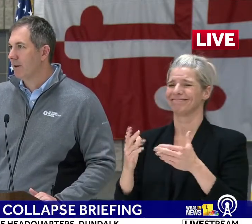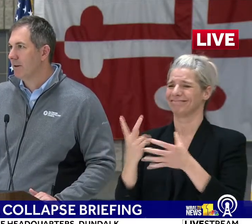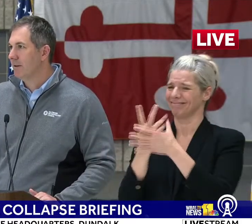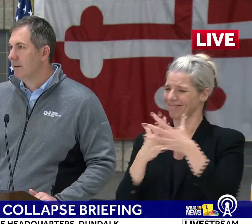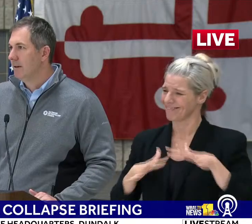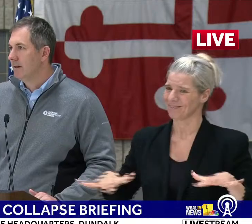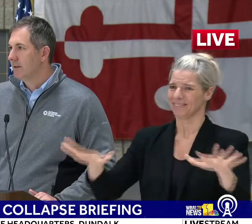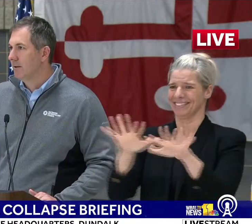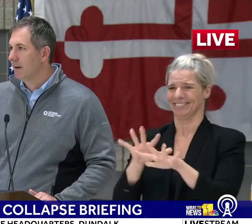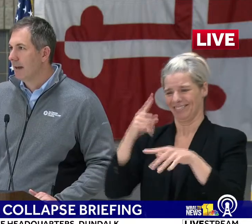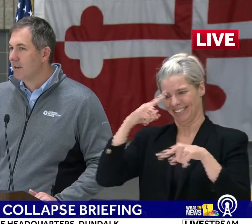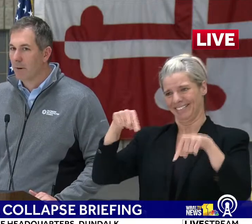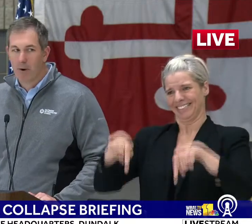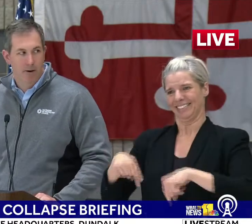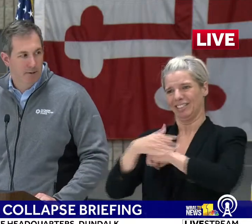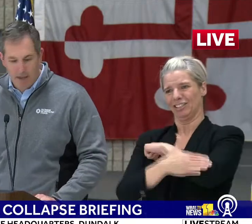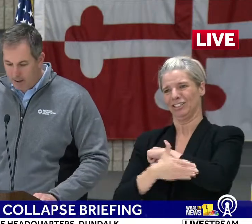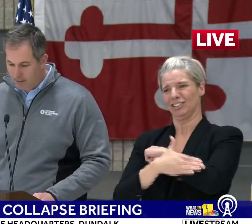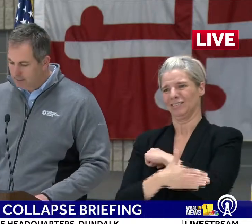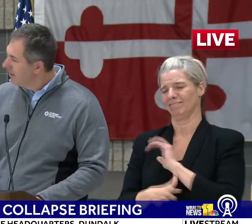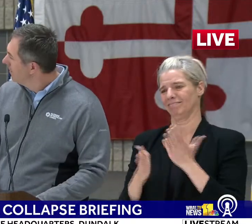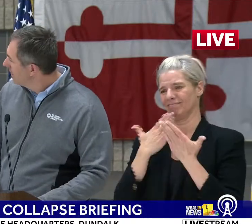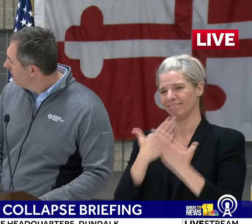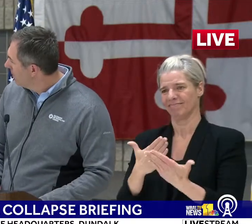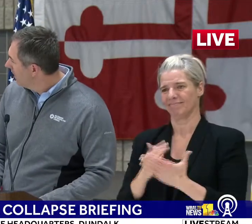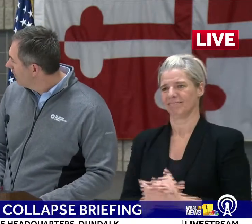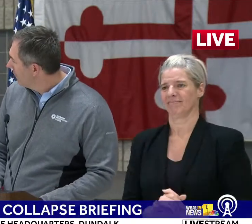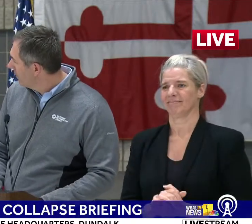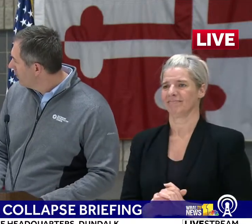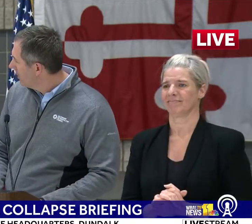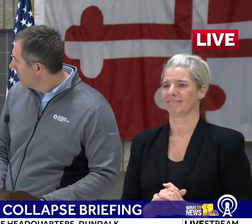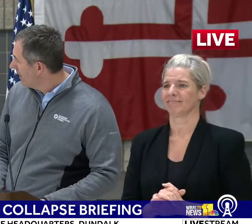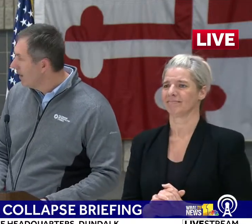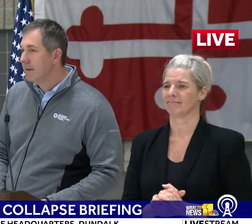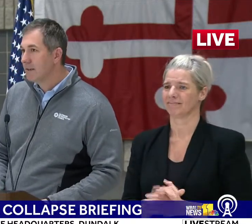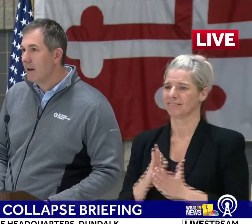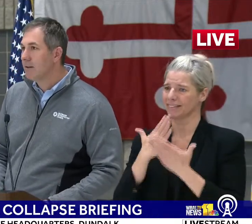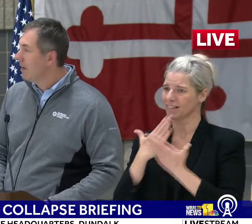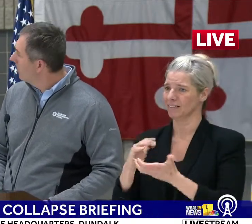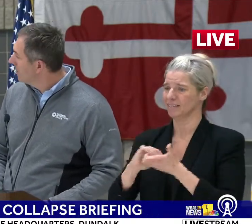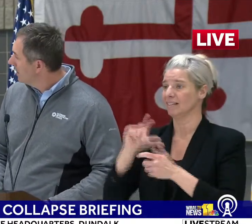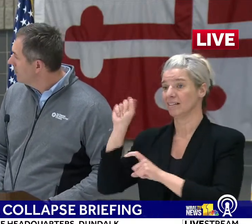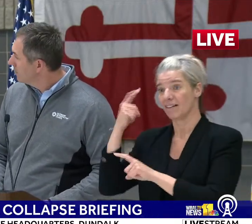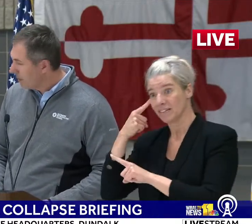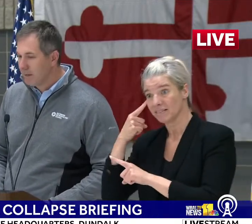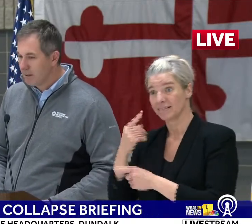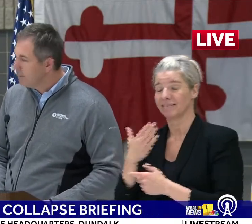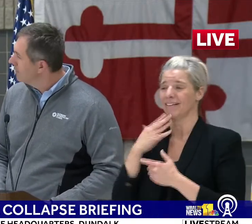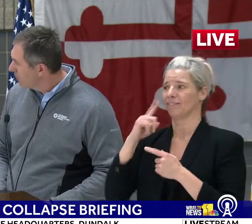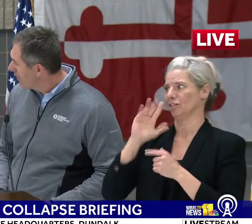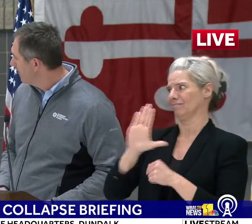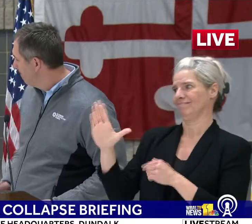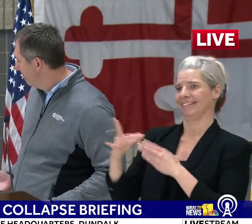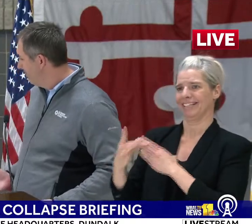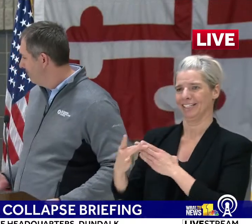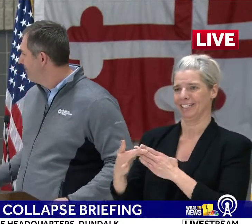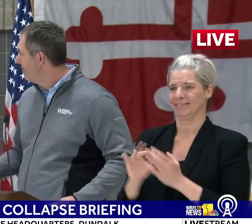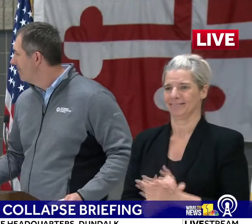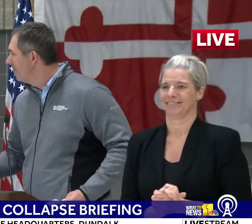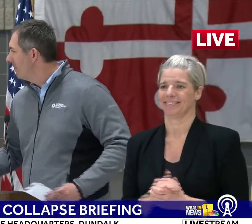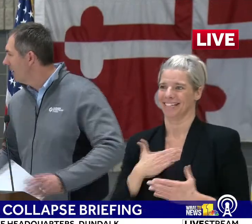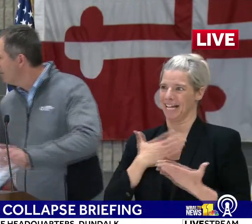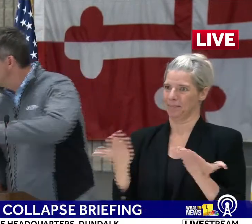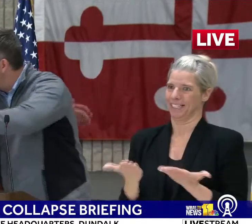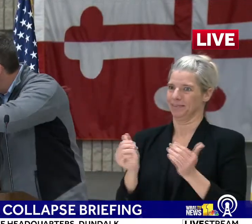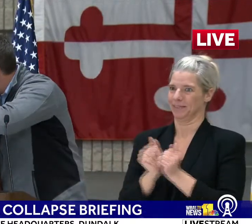and this is for the greater good. So again, to our partners, thank you. Governor, thank you for your leadership. And again, it is an honor to stand alongside you as we continue this work. I